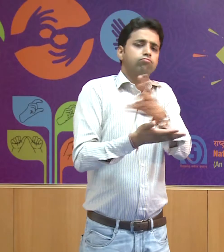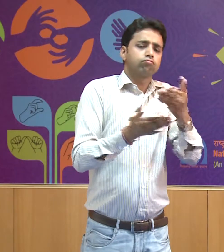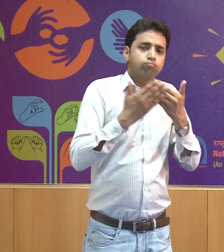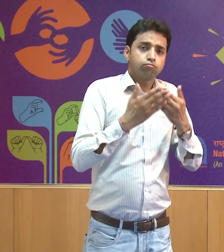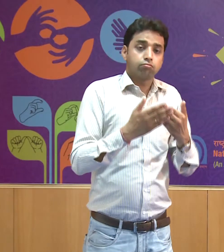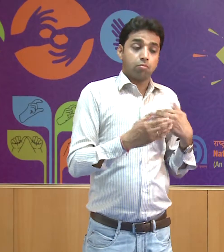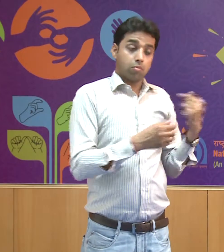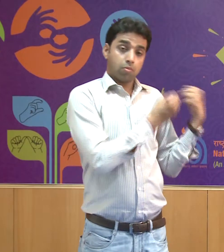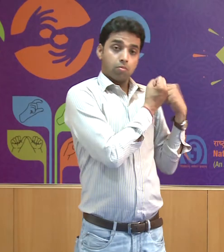learning.